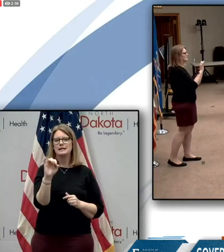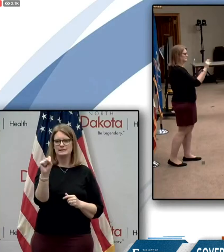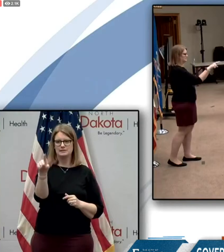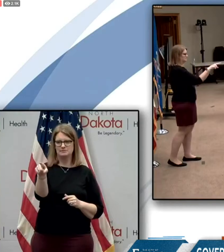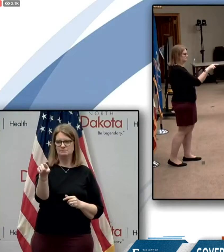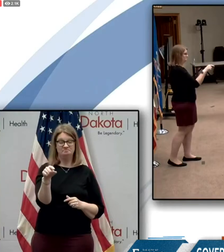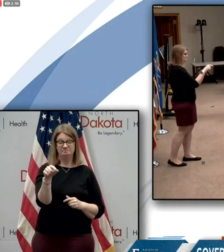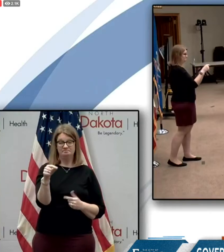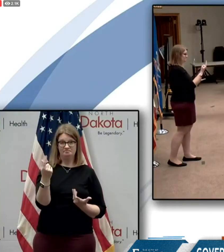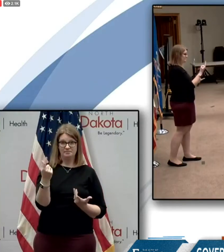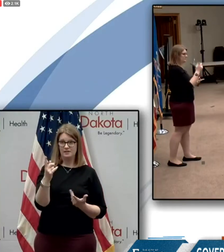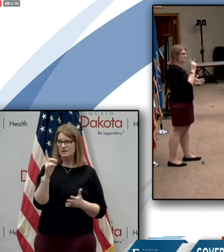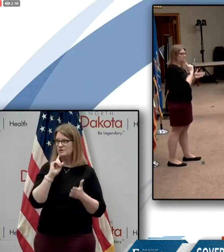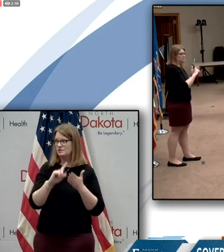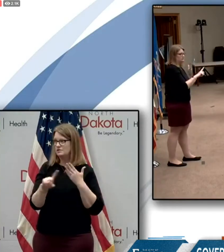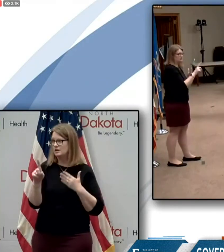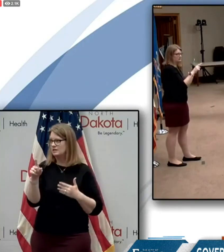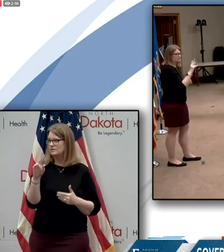have to wait till Friday, you can look it up.